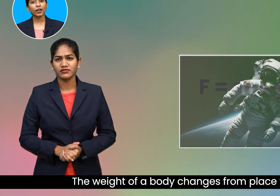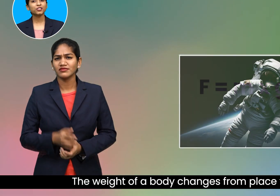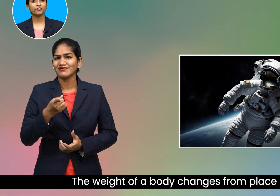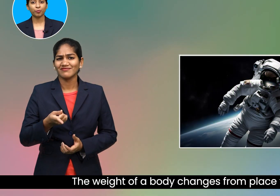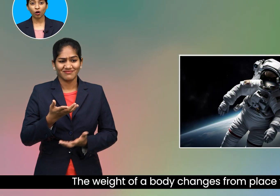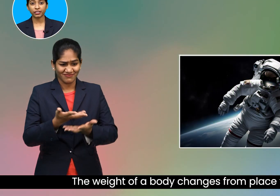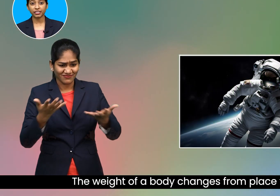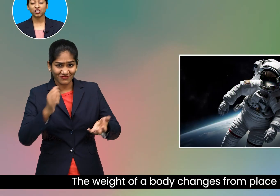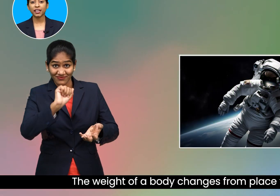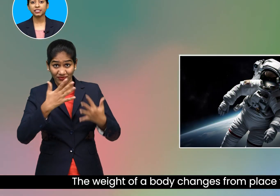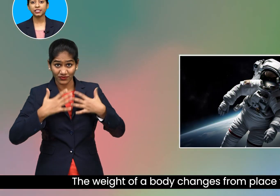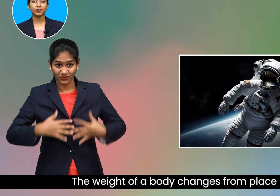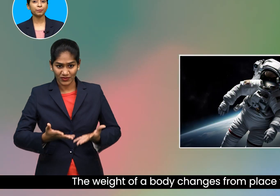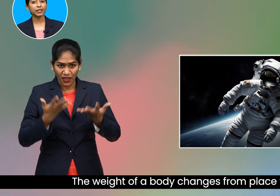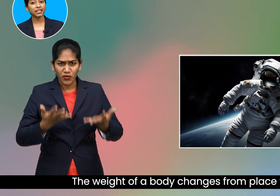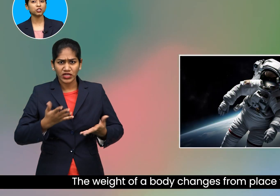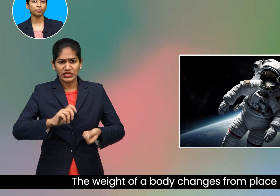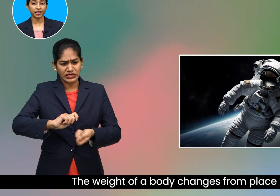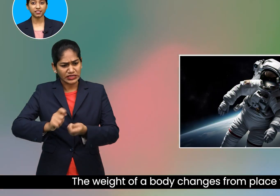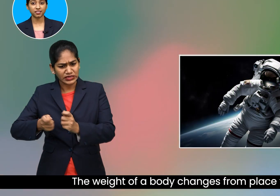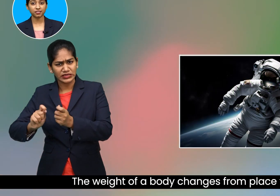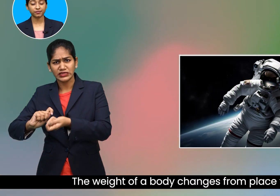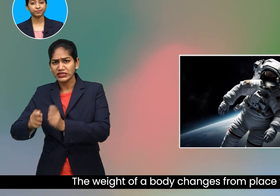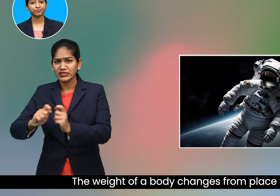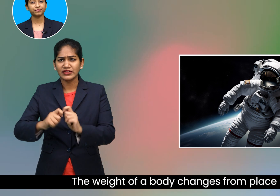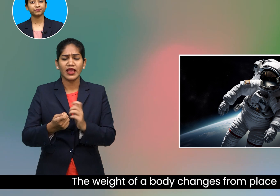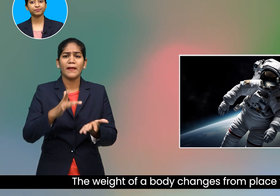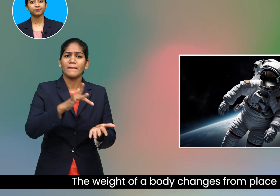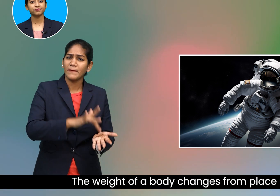The weight of a body changes from place to place.